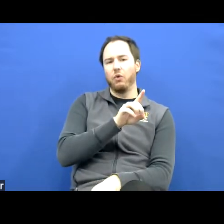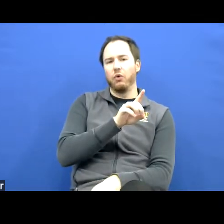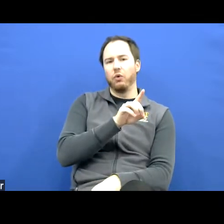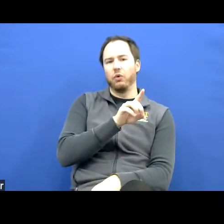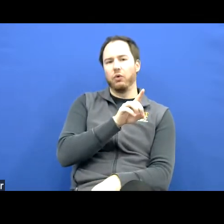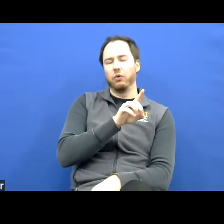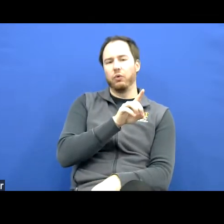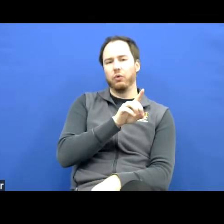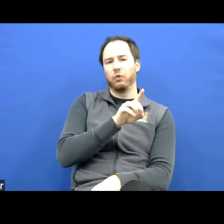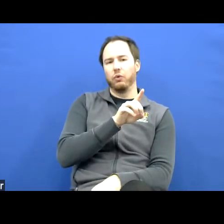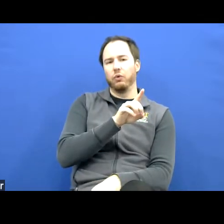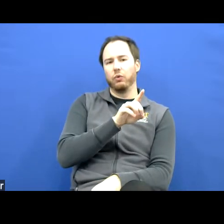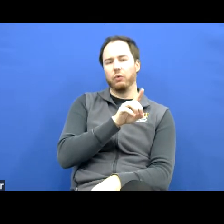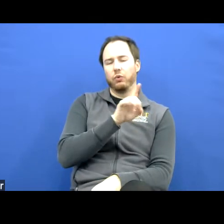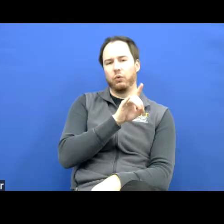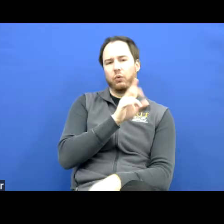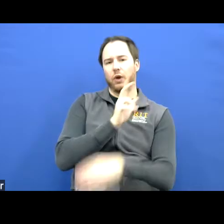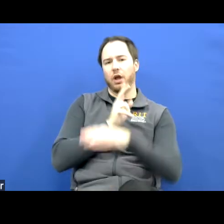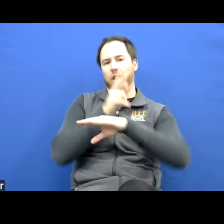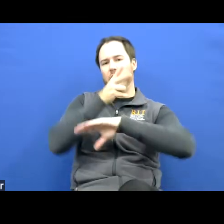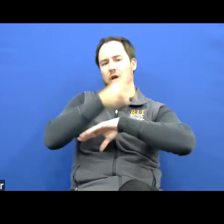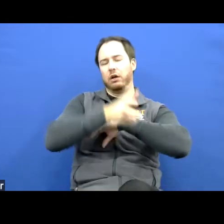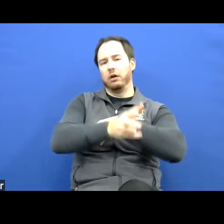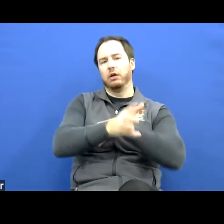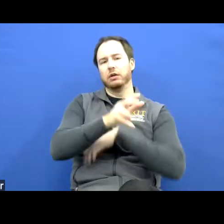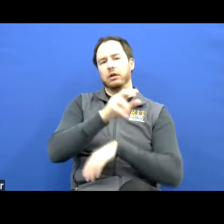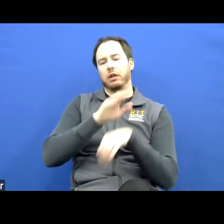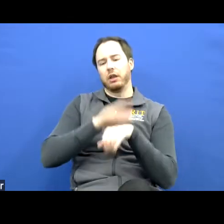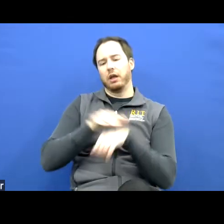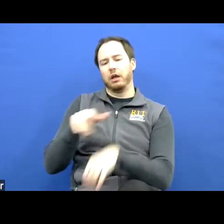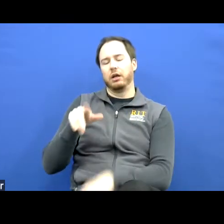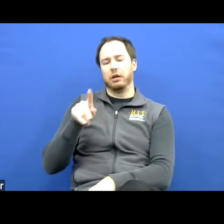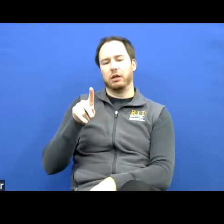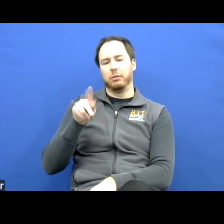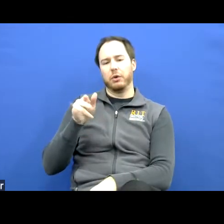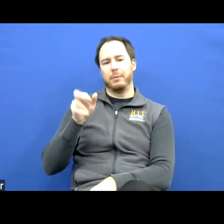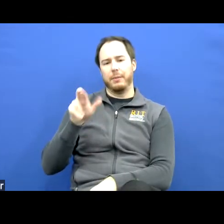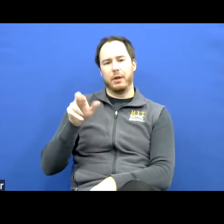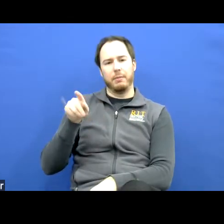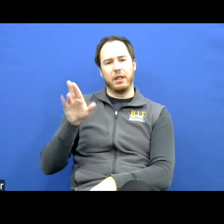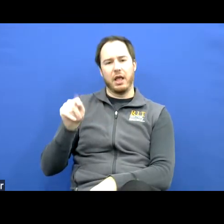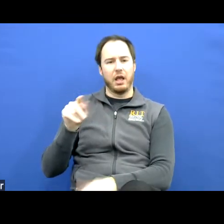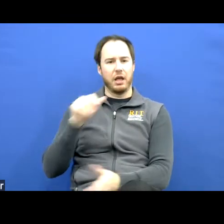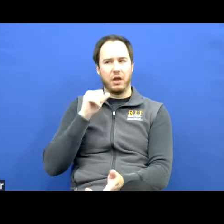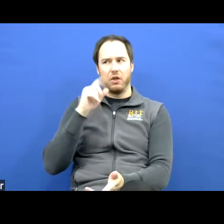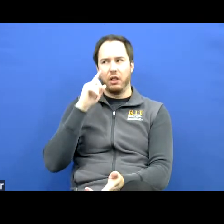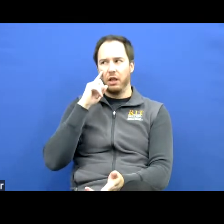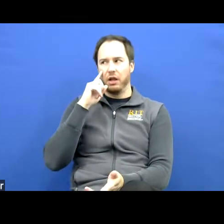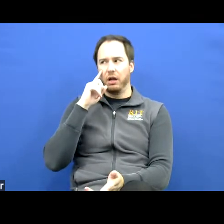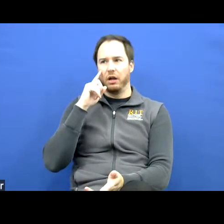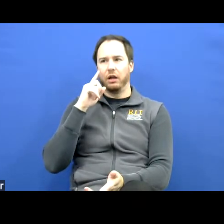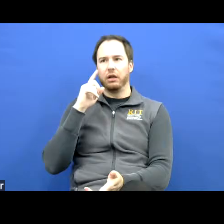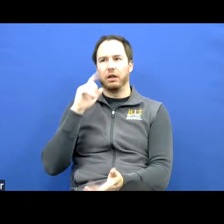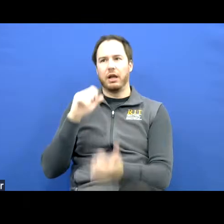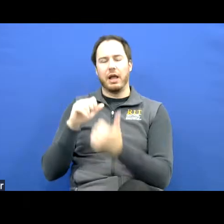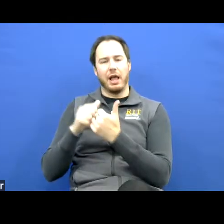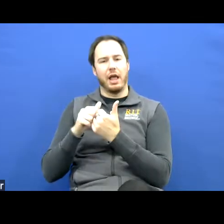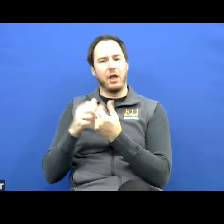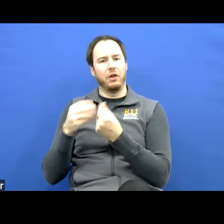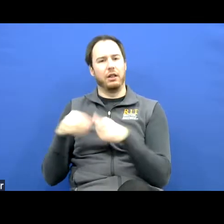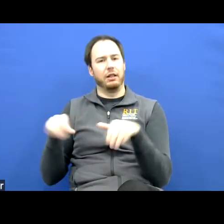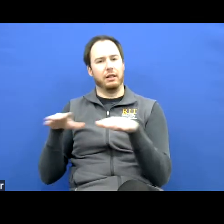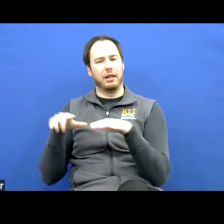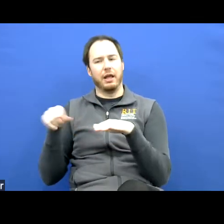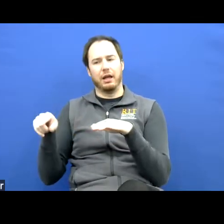the just along the west end of the Pulsapeter plant, but I don't but the lay of the land there